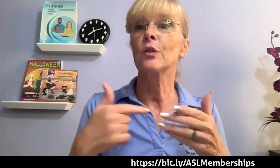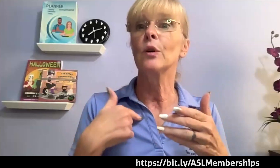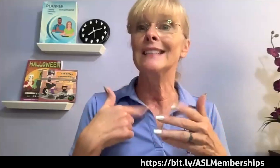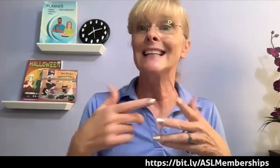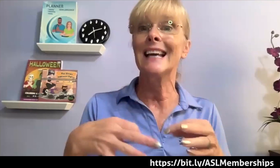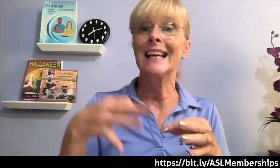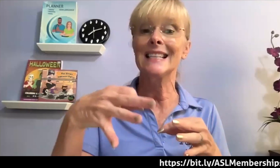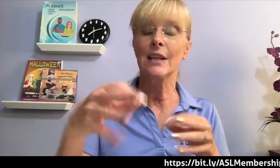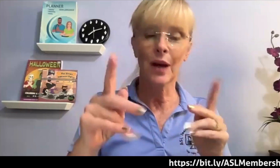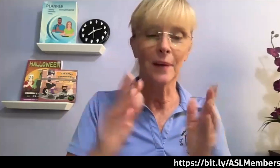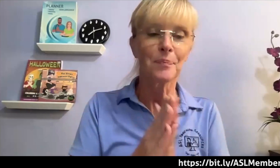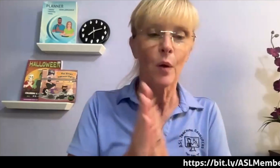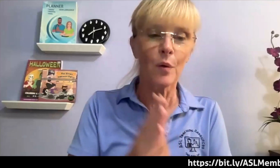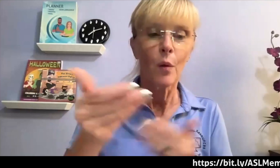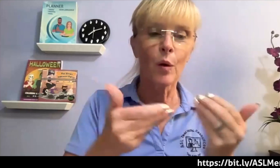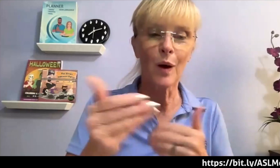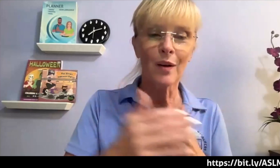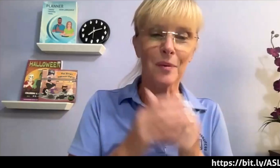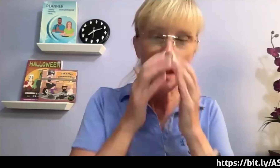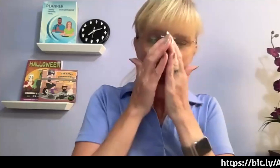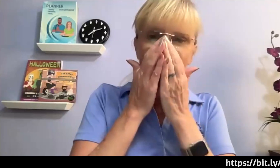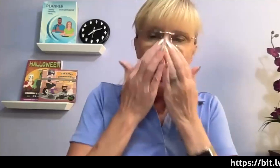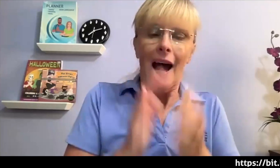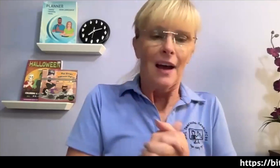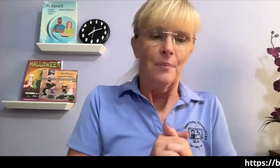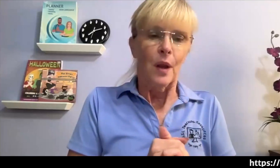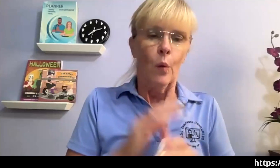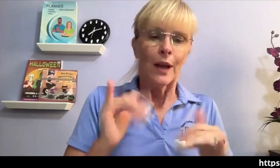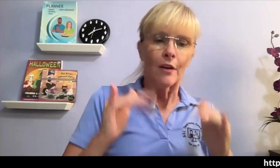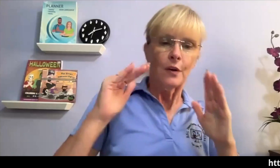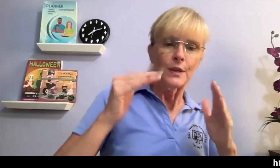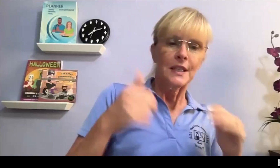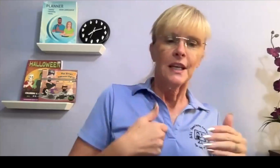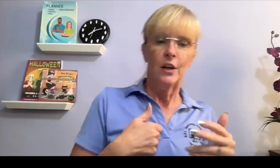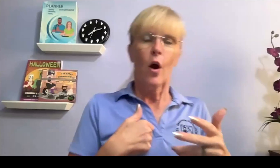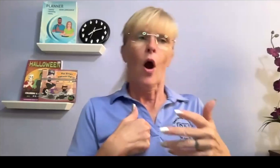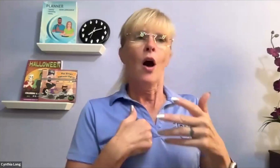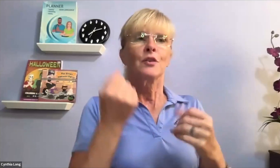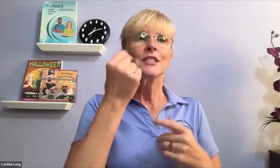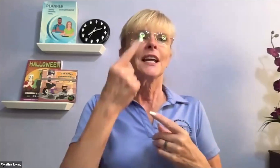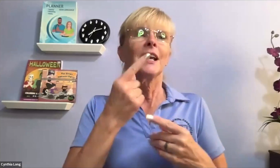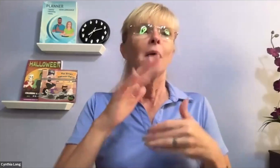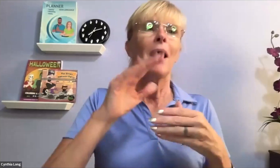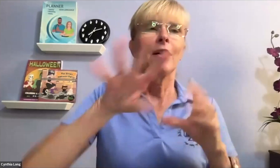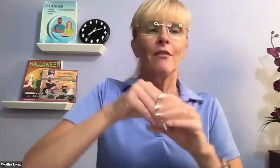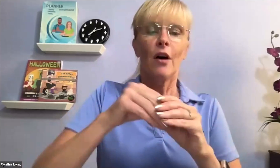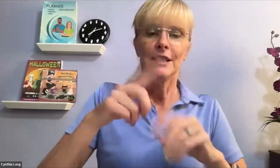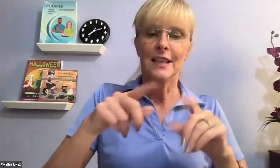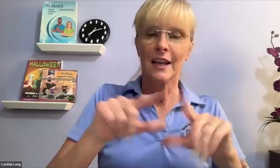general, delays. Okay, well, welcome. We are focusing here understanding about involving sign